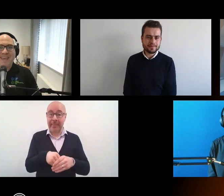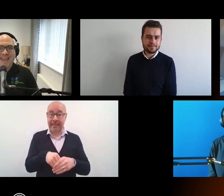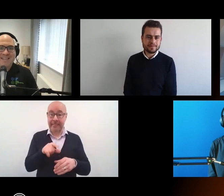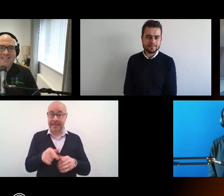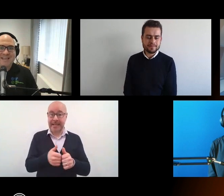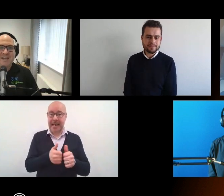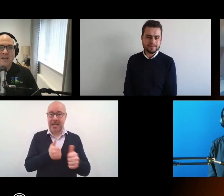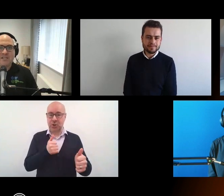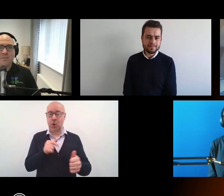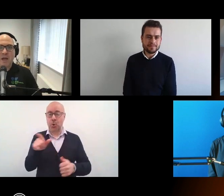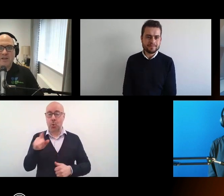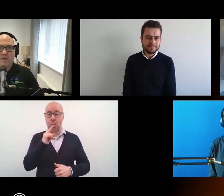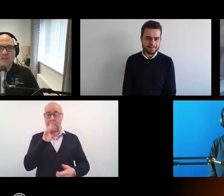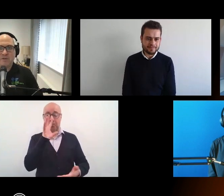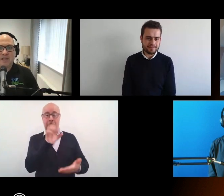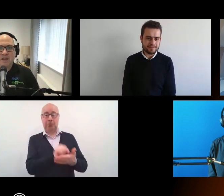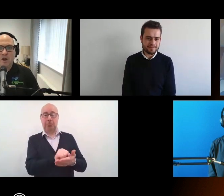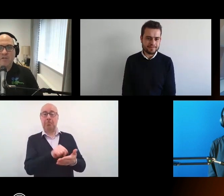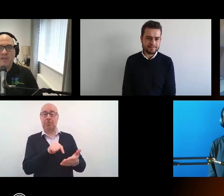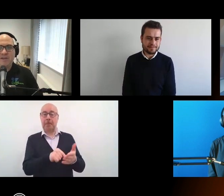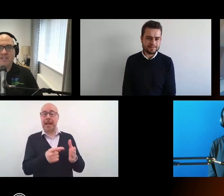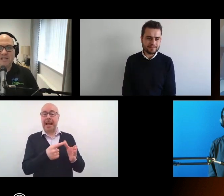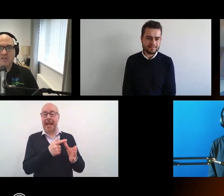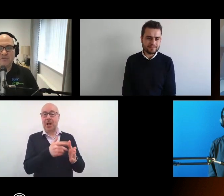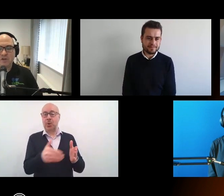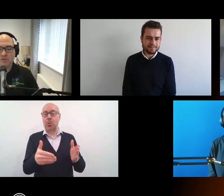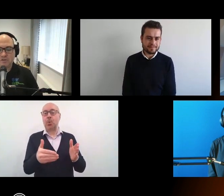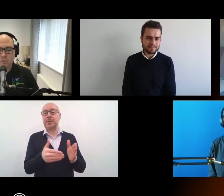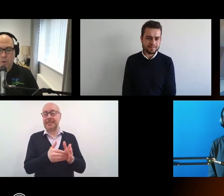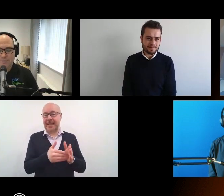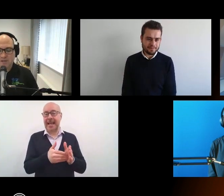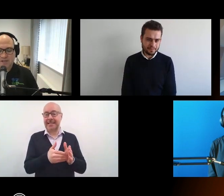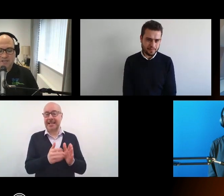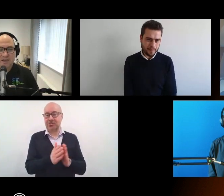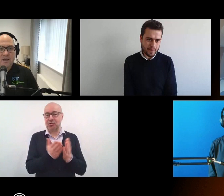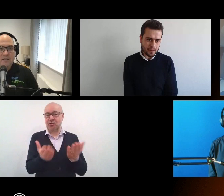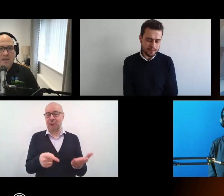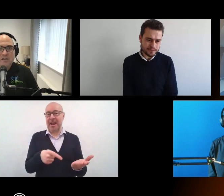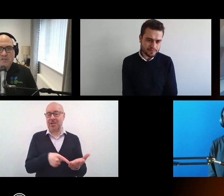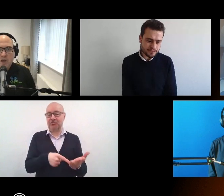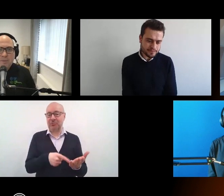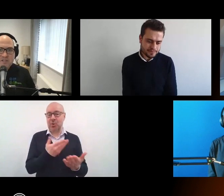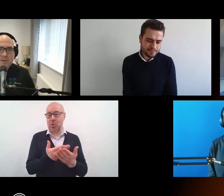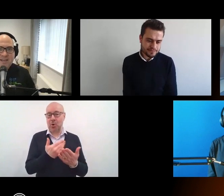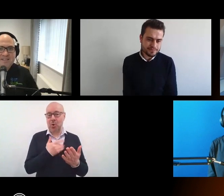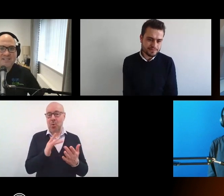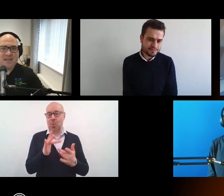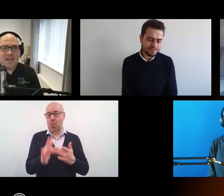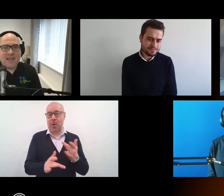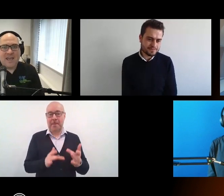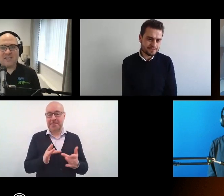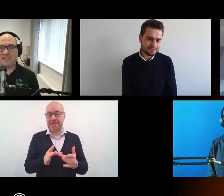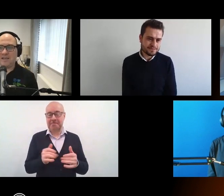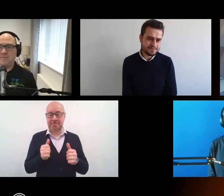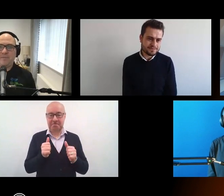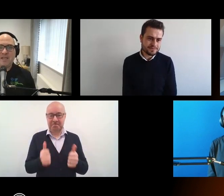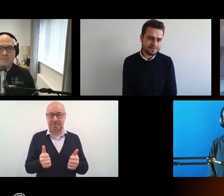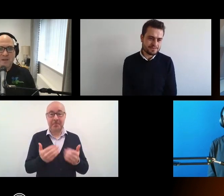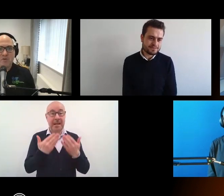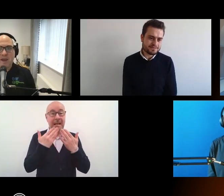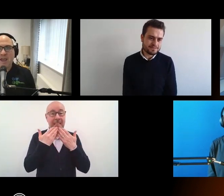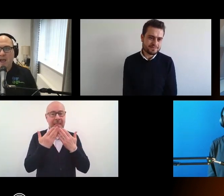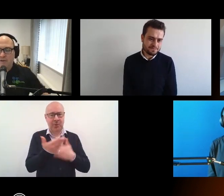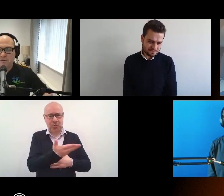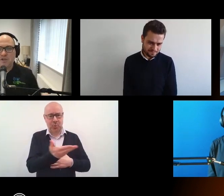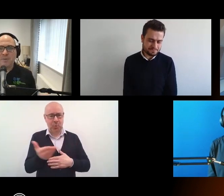it within the A to Z supplier directory on the Event Industry News website. thank you so much to my guests today. It's